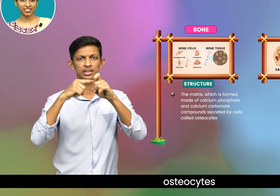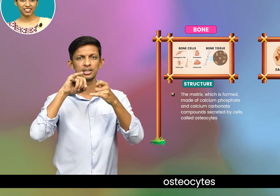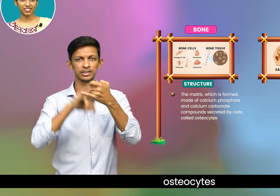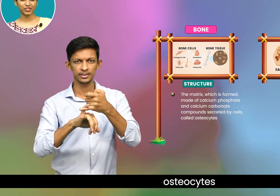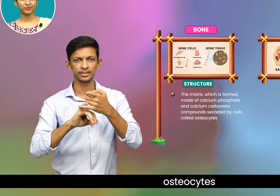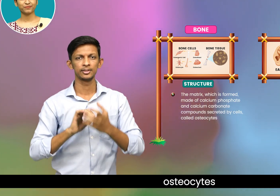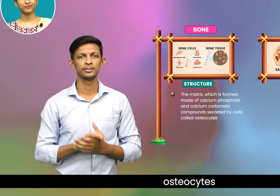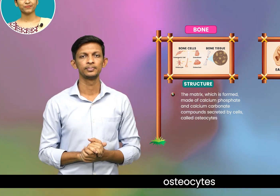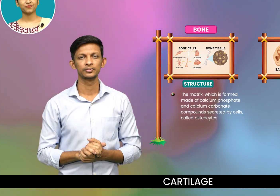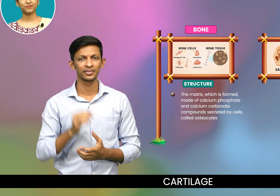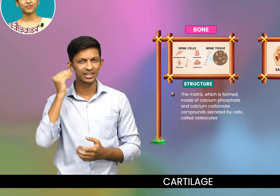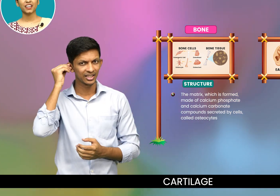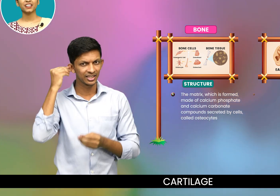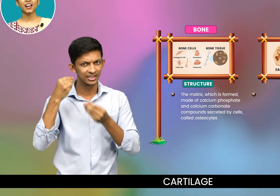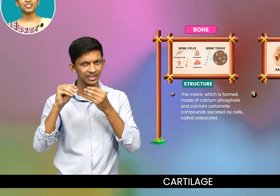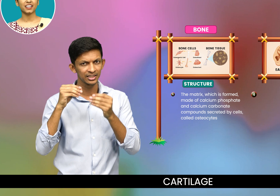osteocytes.